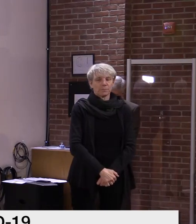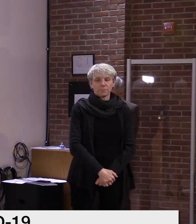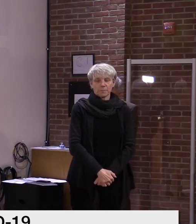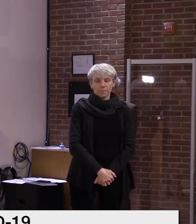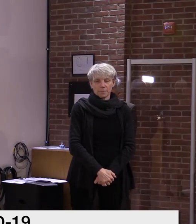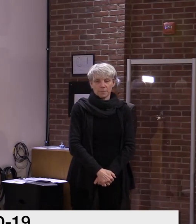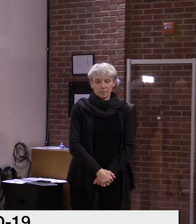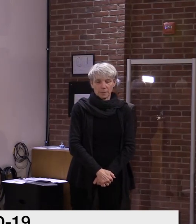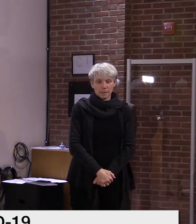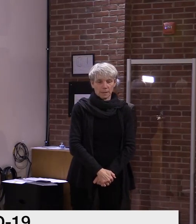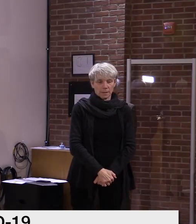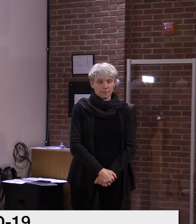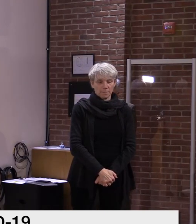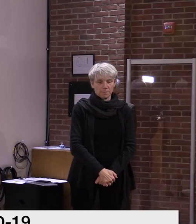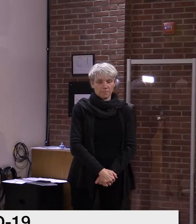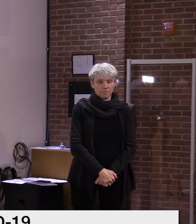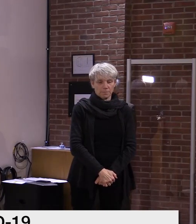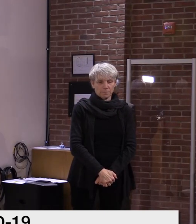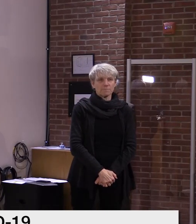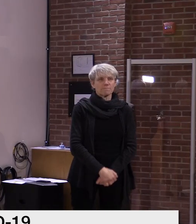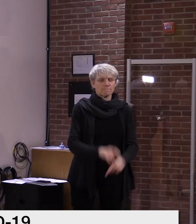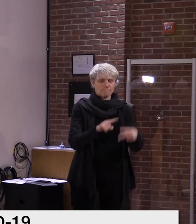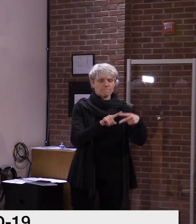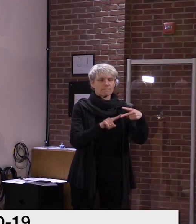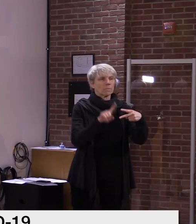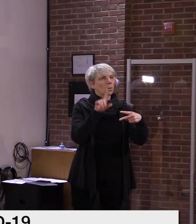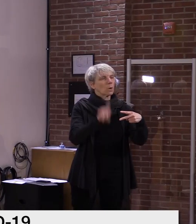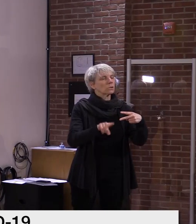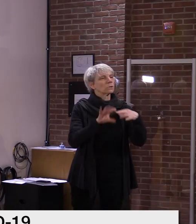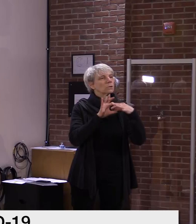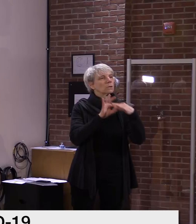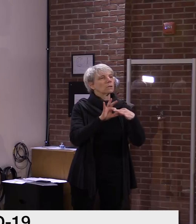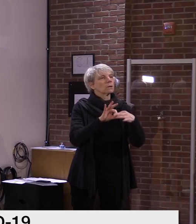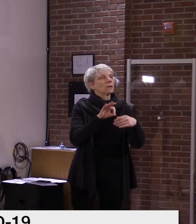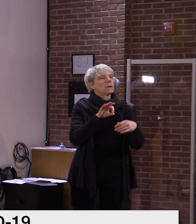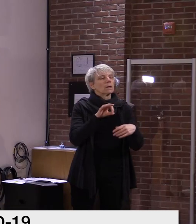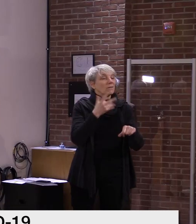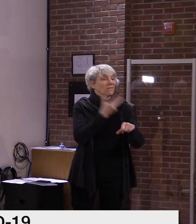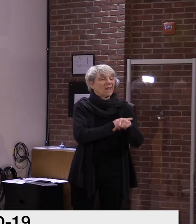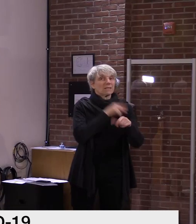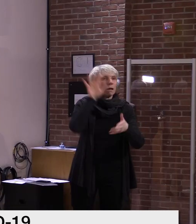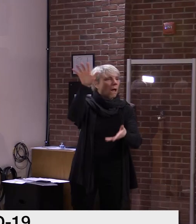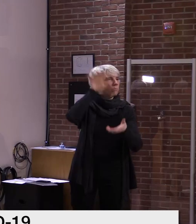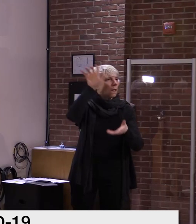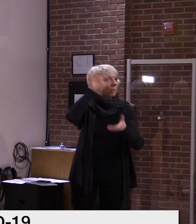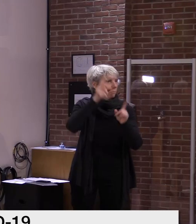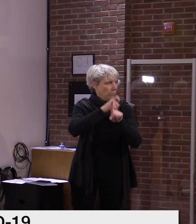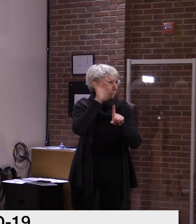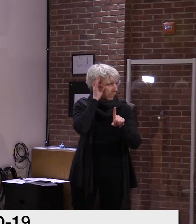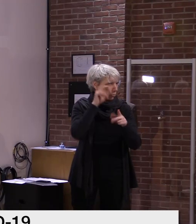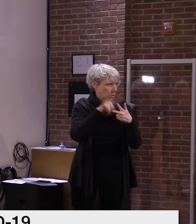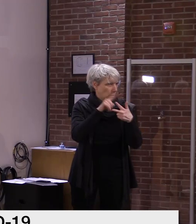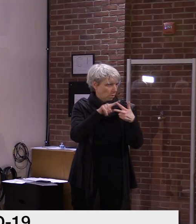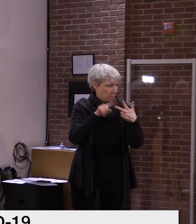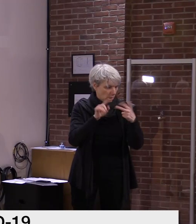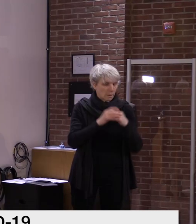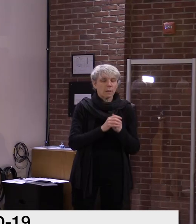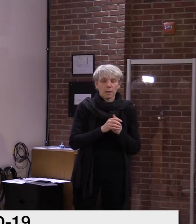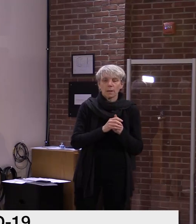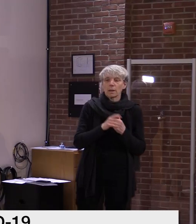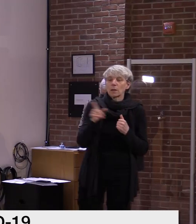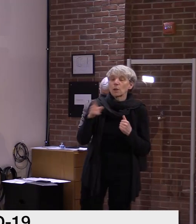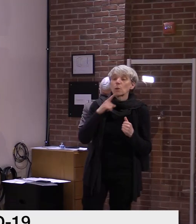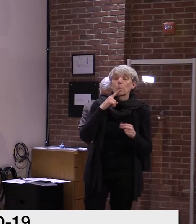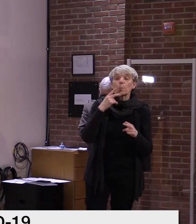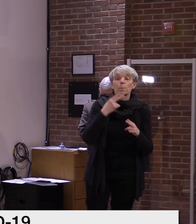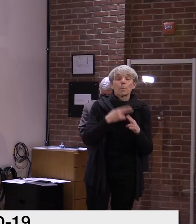Hi, yeah, I've got a quick couple of questions on vaccine allocation to the governor. You mentioned that the state's not getting any